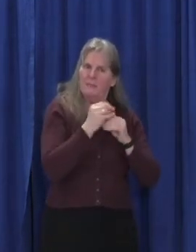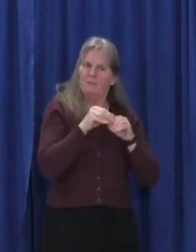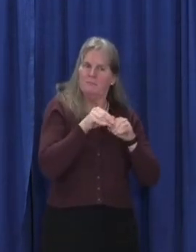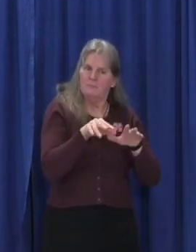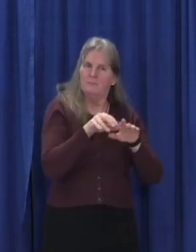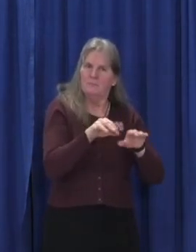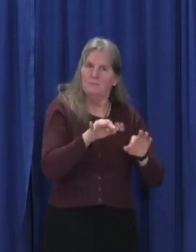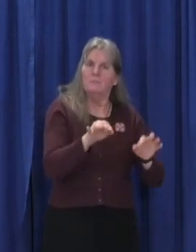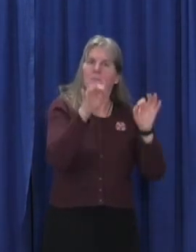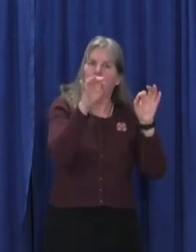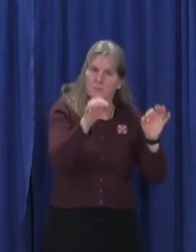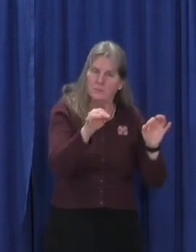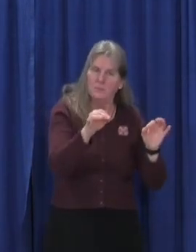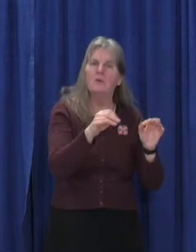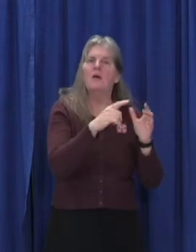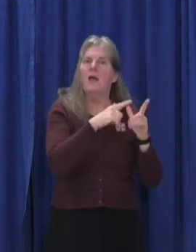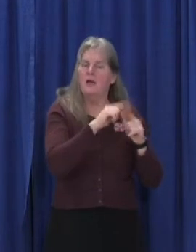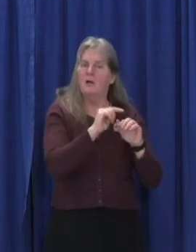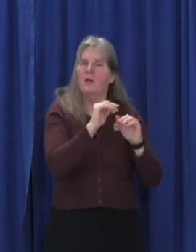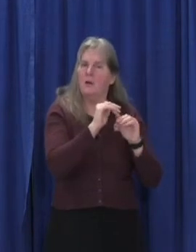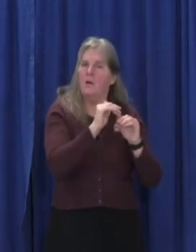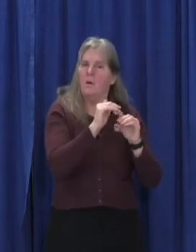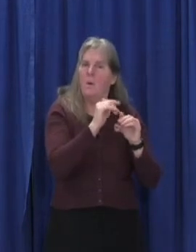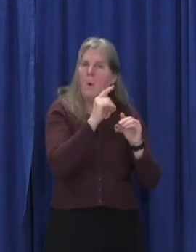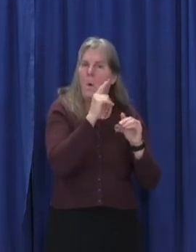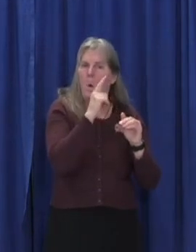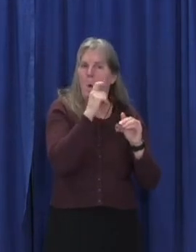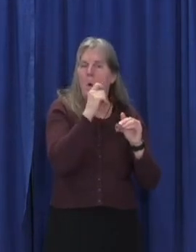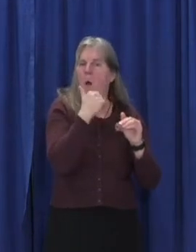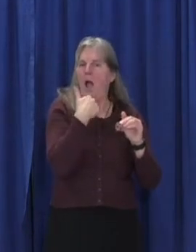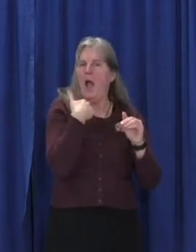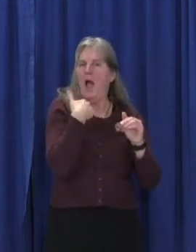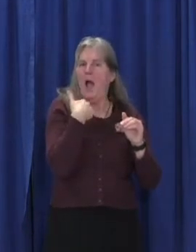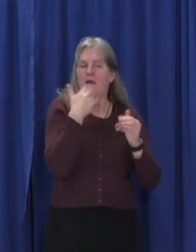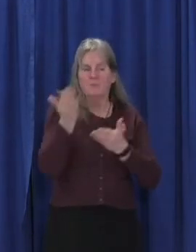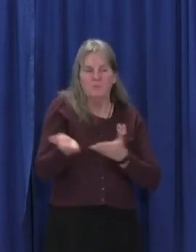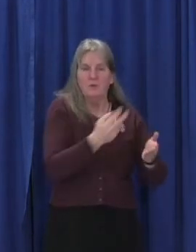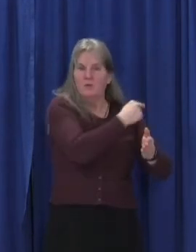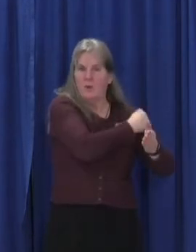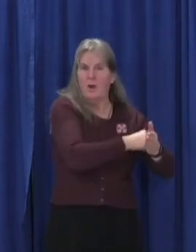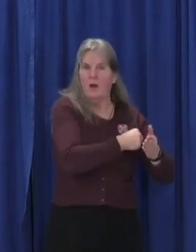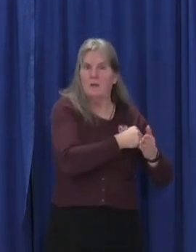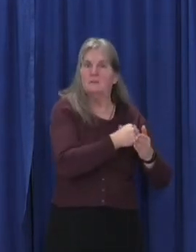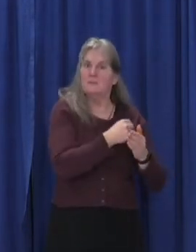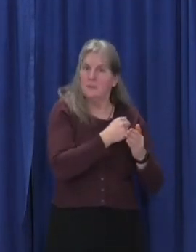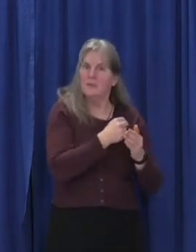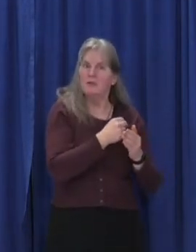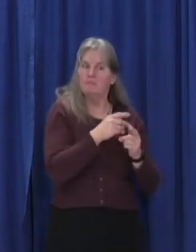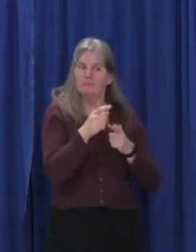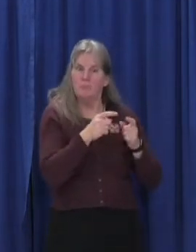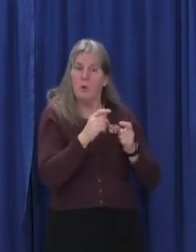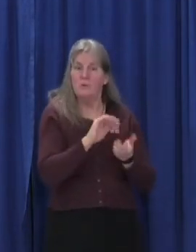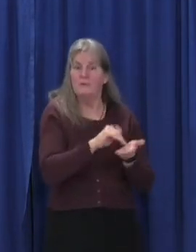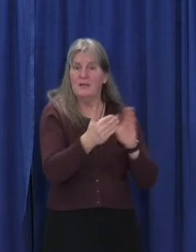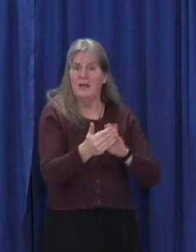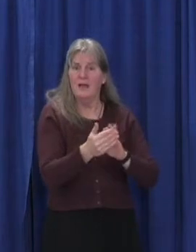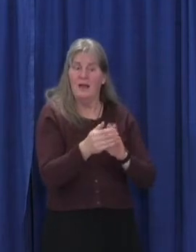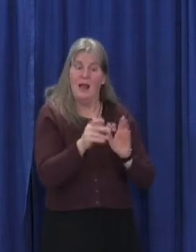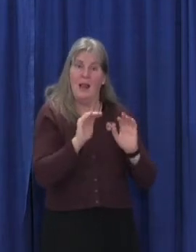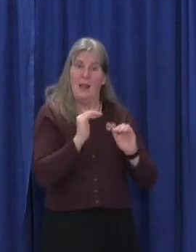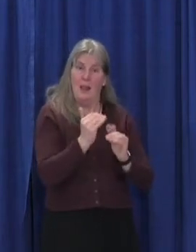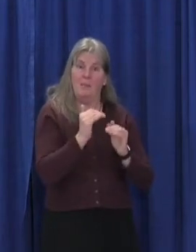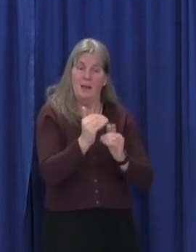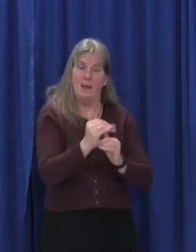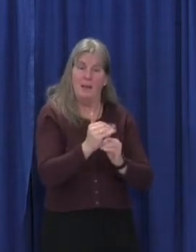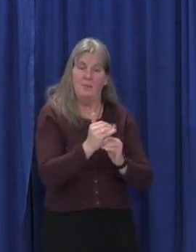the situation, and also to limit the number of people who have had to be hospitalized or who have passed away.